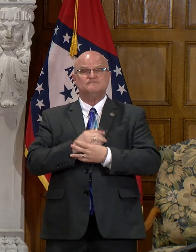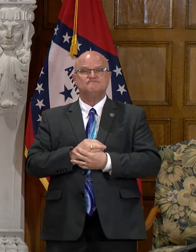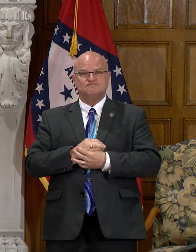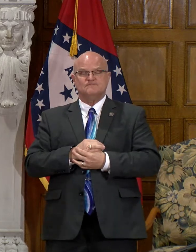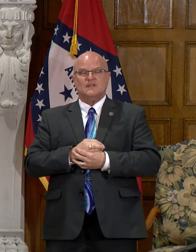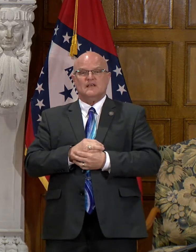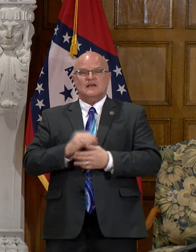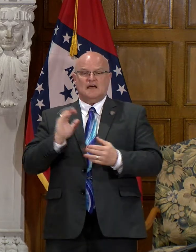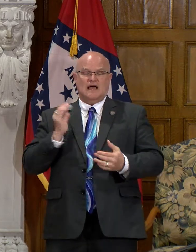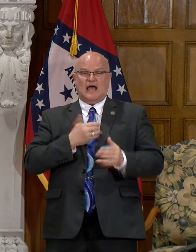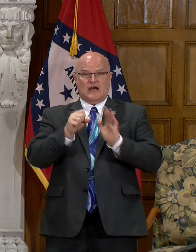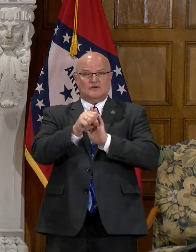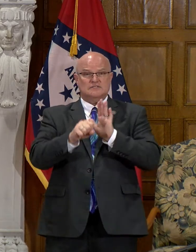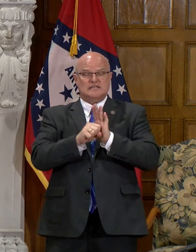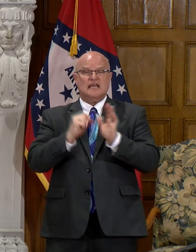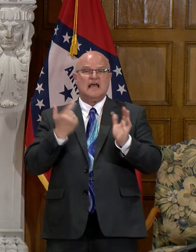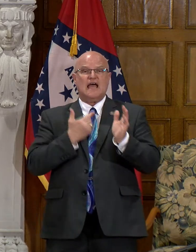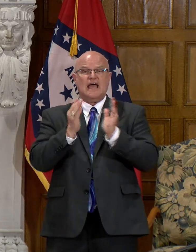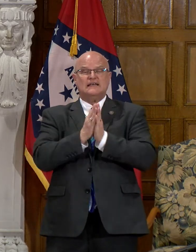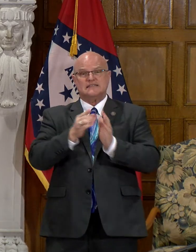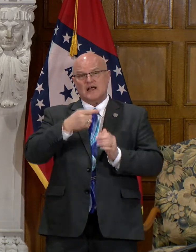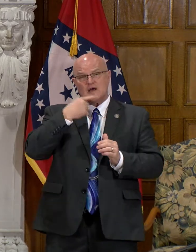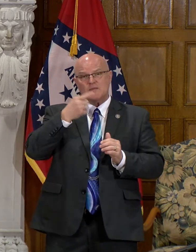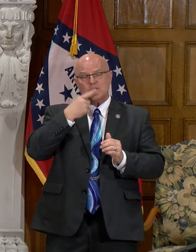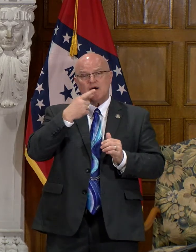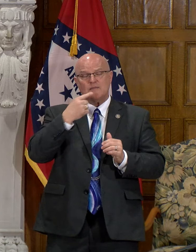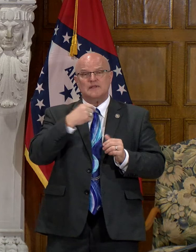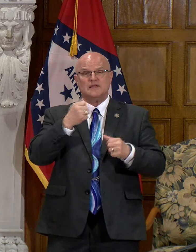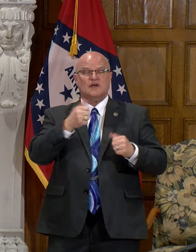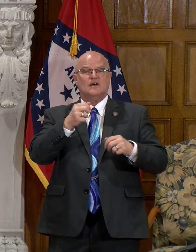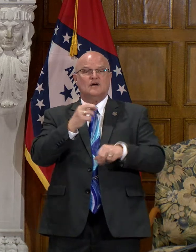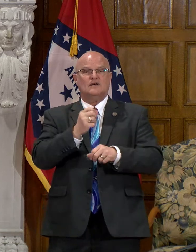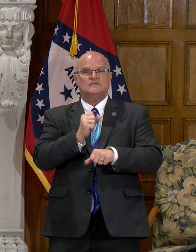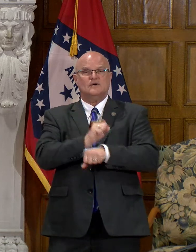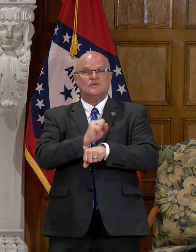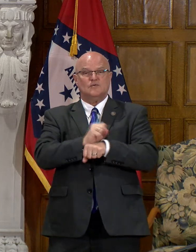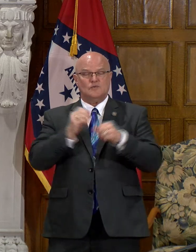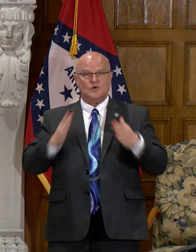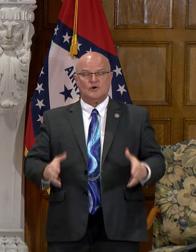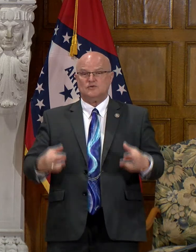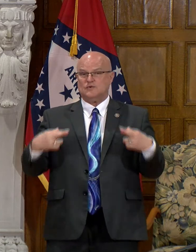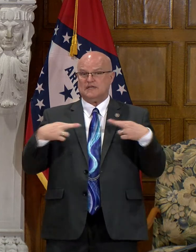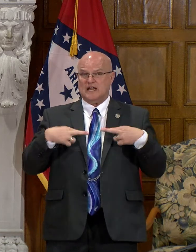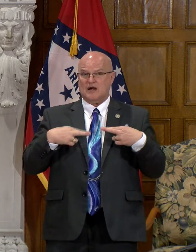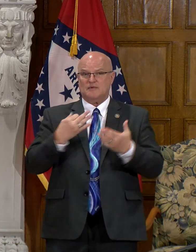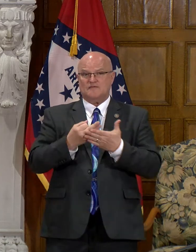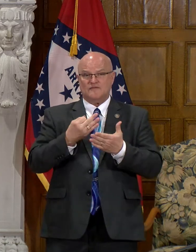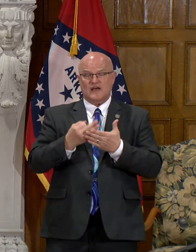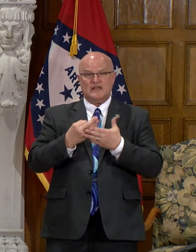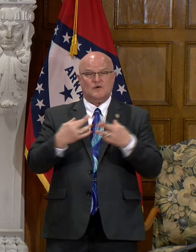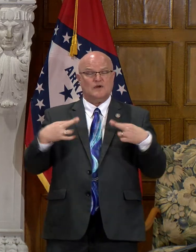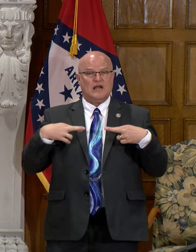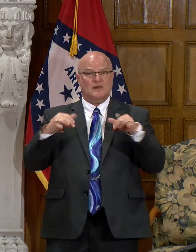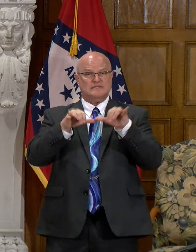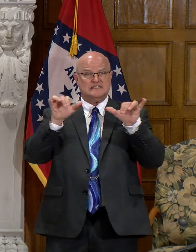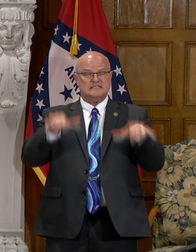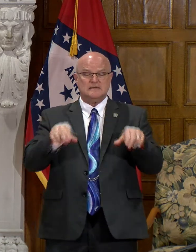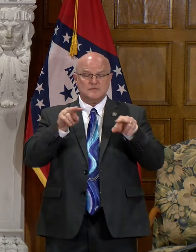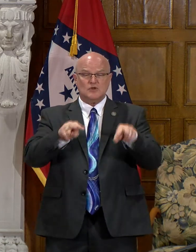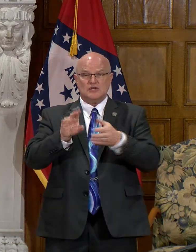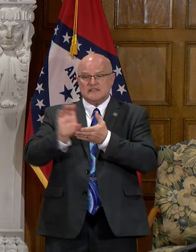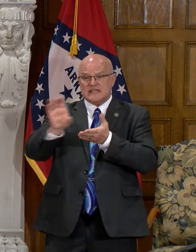state, I ask our public employees retirement system and the teachers retirement fund to look at all